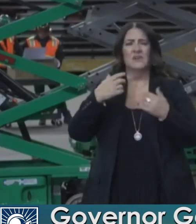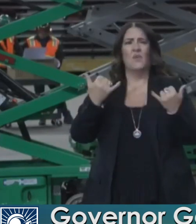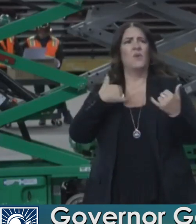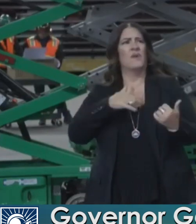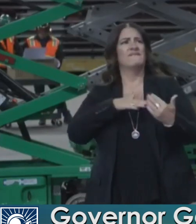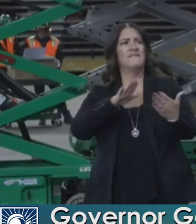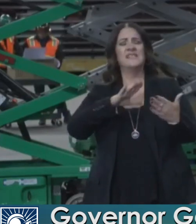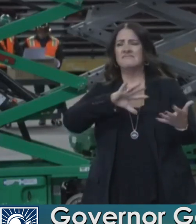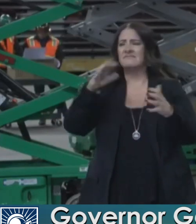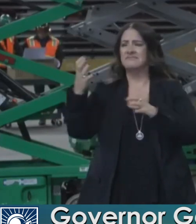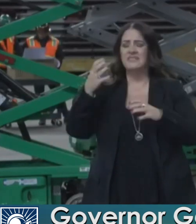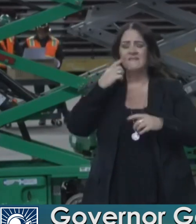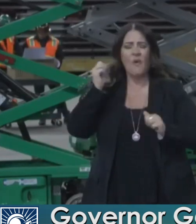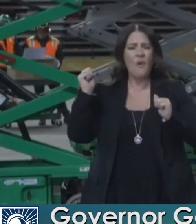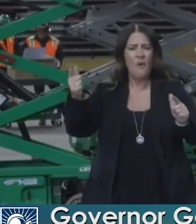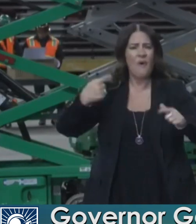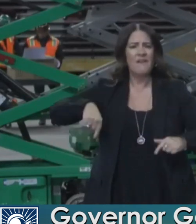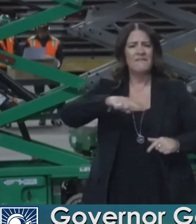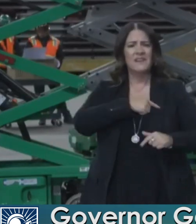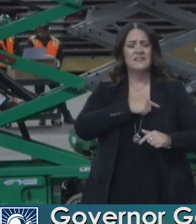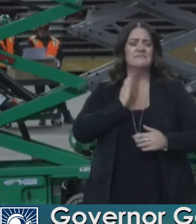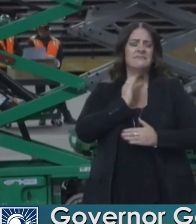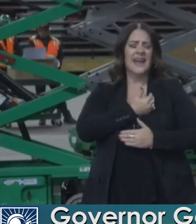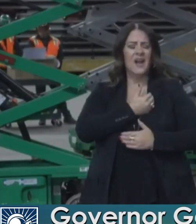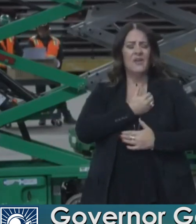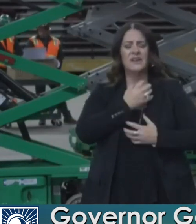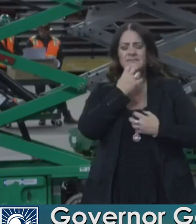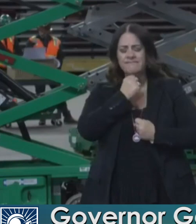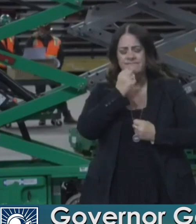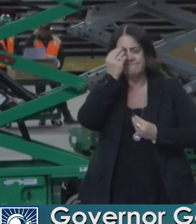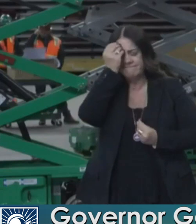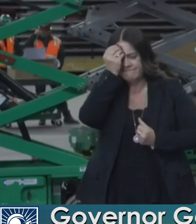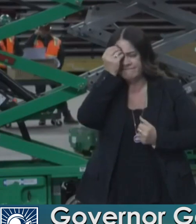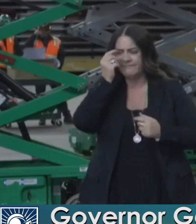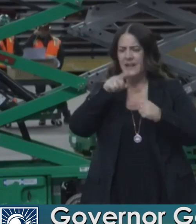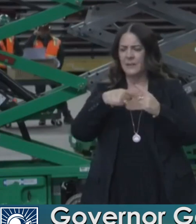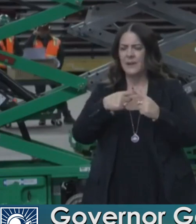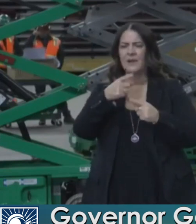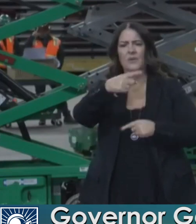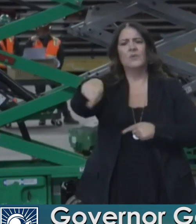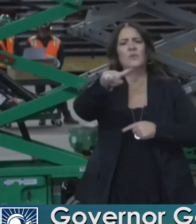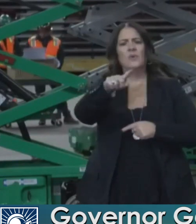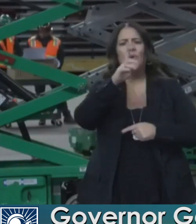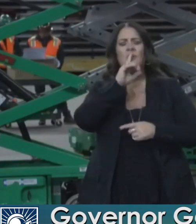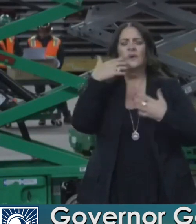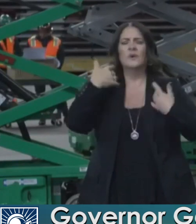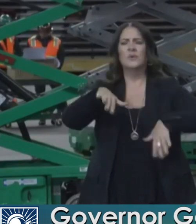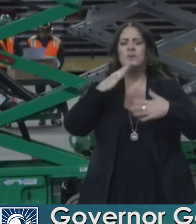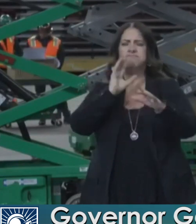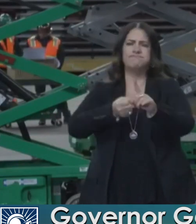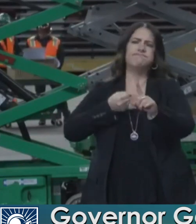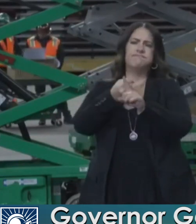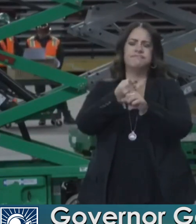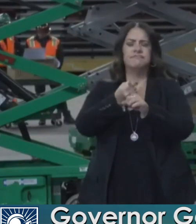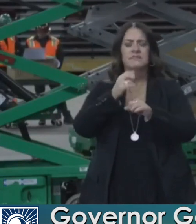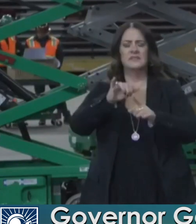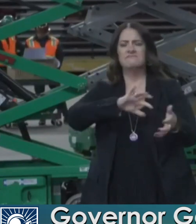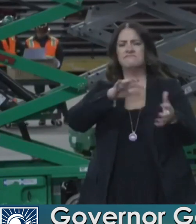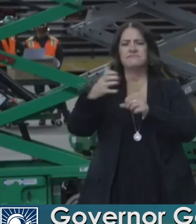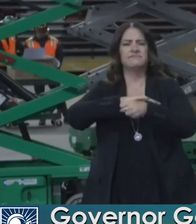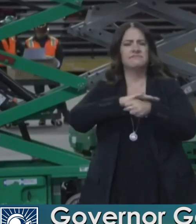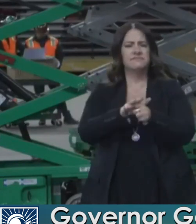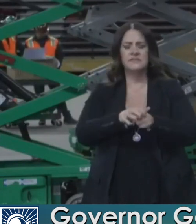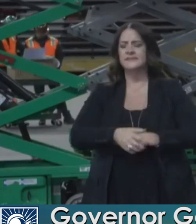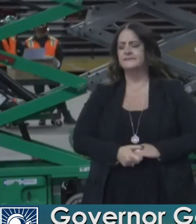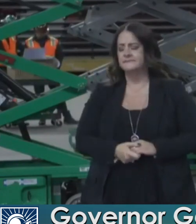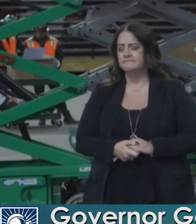and our hearts go out to all those who have been impacted by this terrible virus.